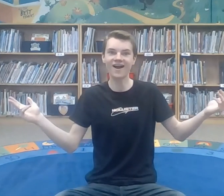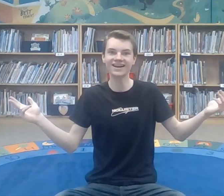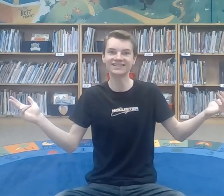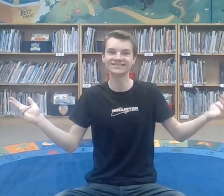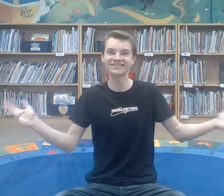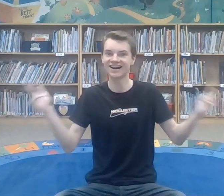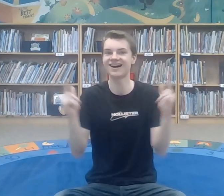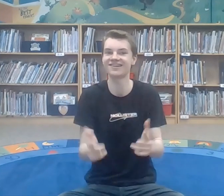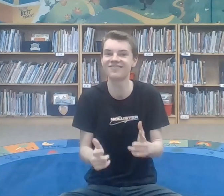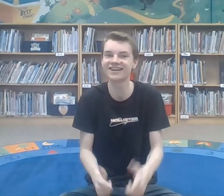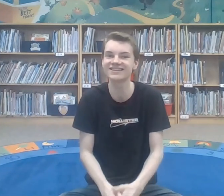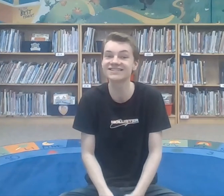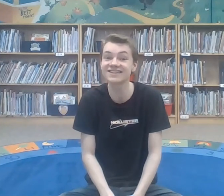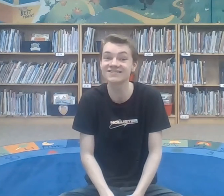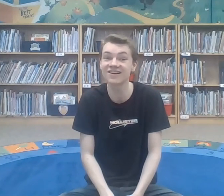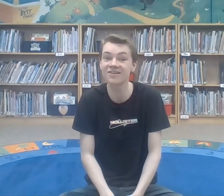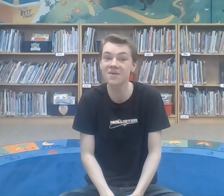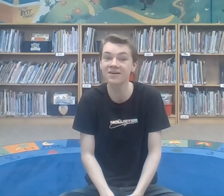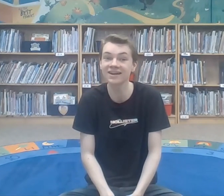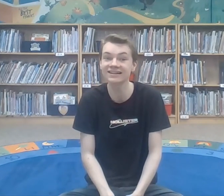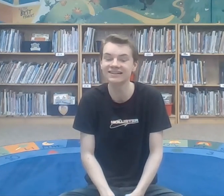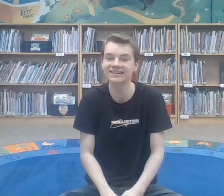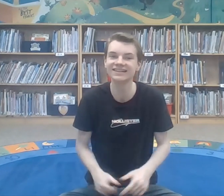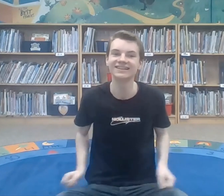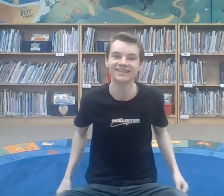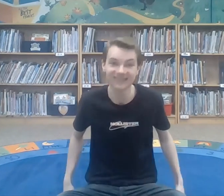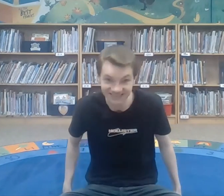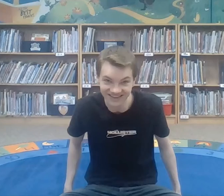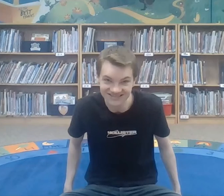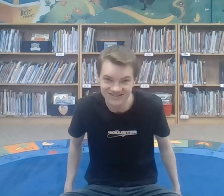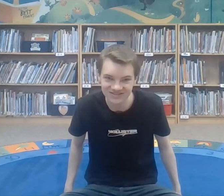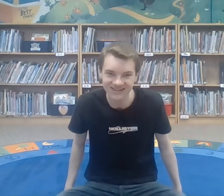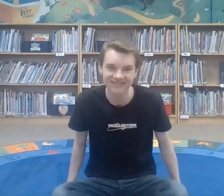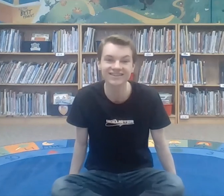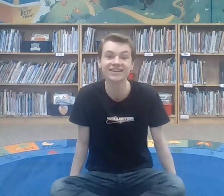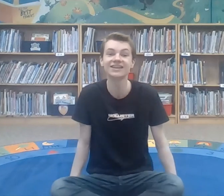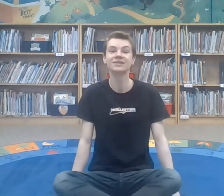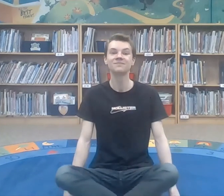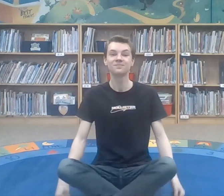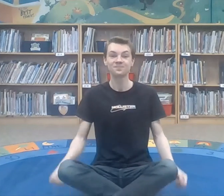Alright, are you ready to sing a song about it? Let's do this.